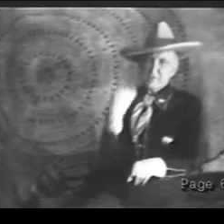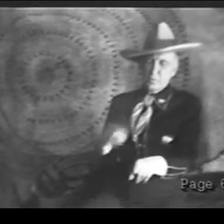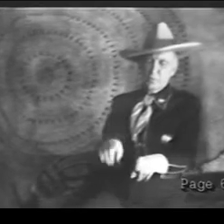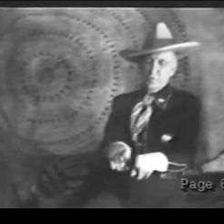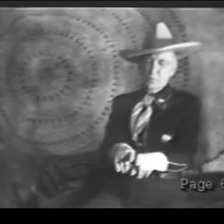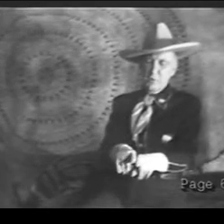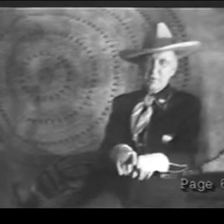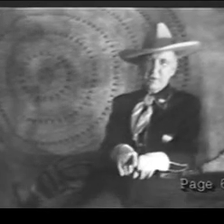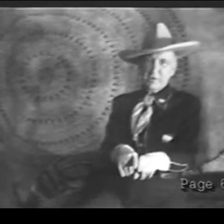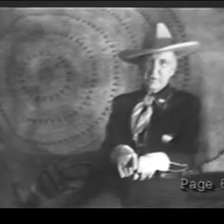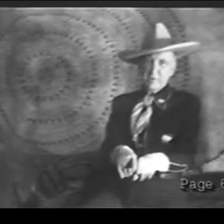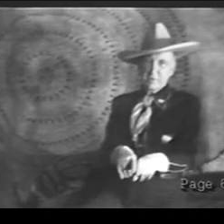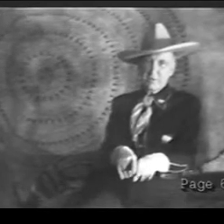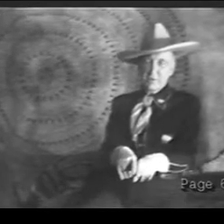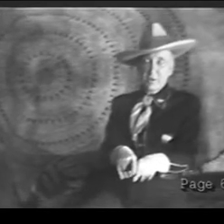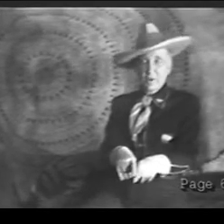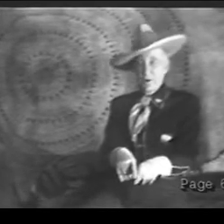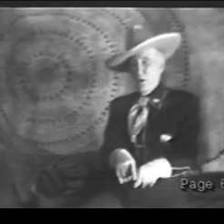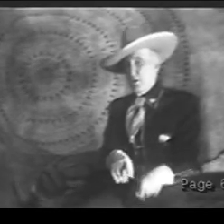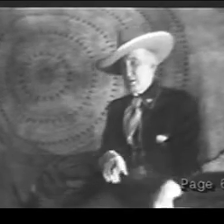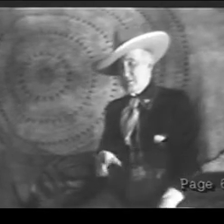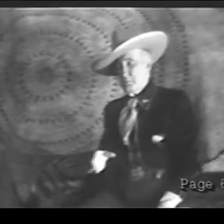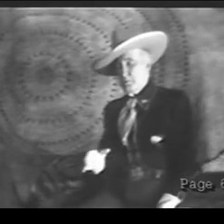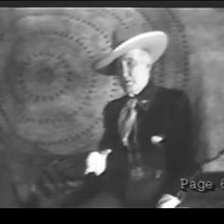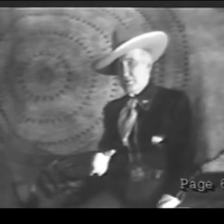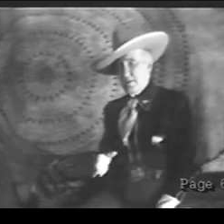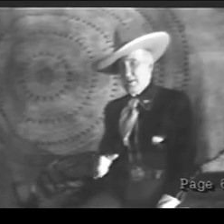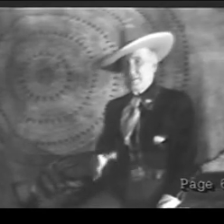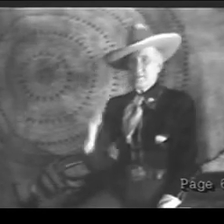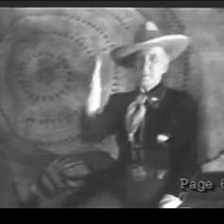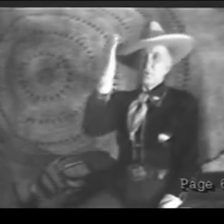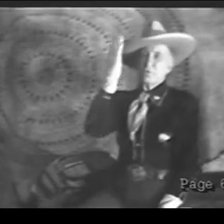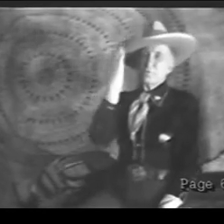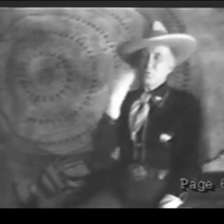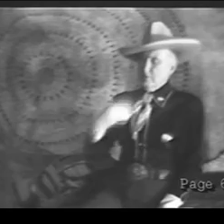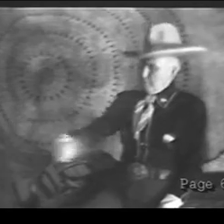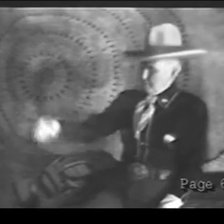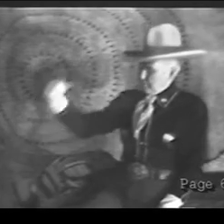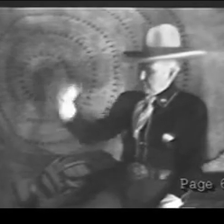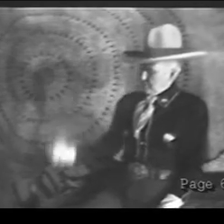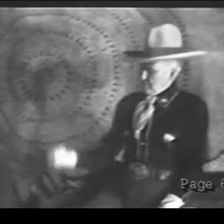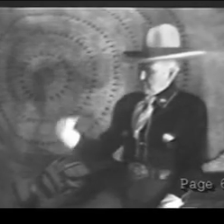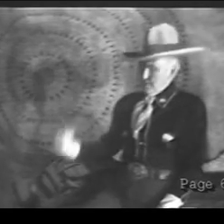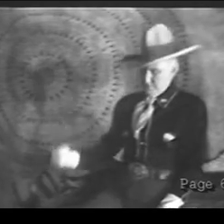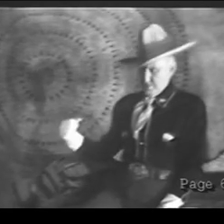woman to whom I'm married. Or a simpler way than that is the woman who sits down beside